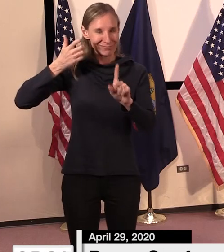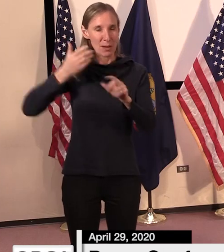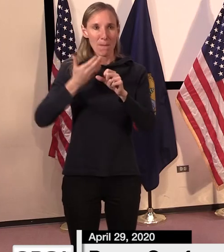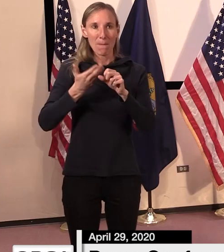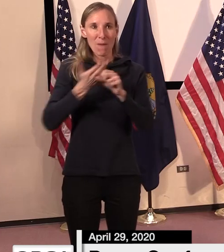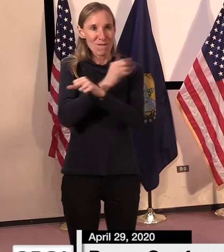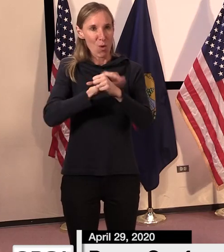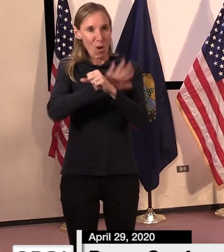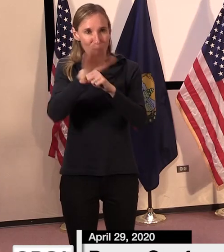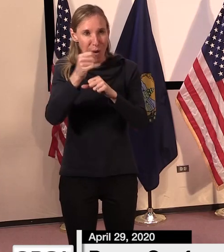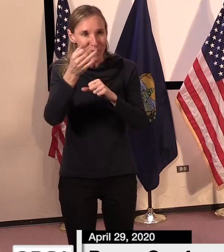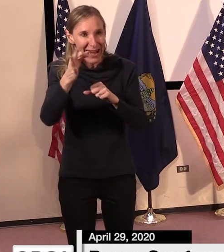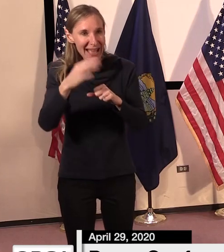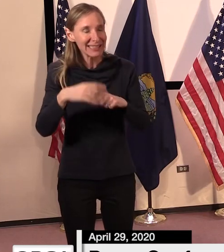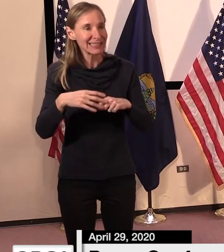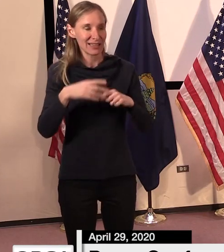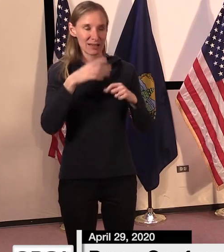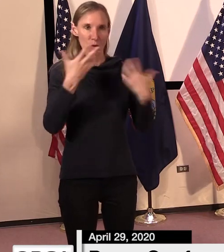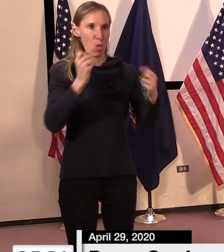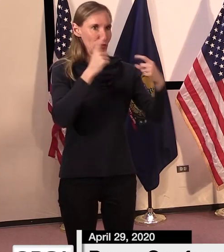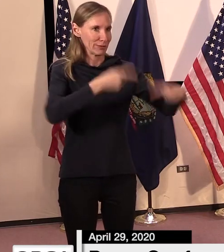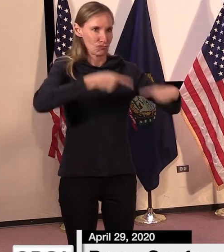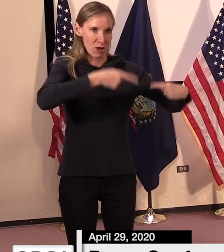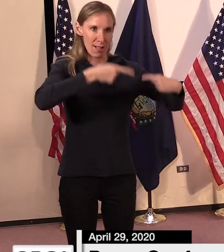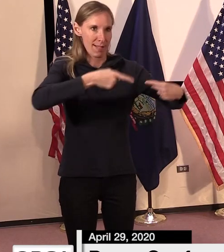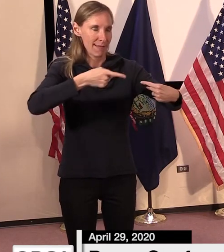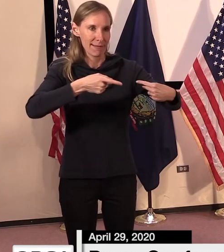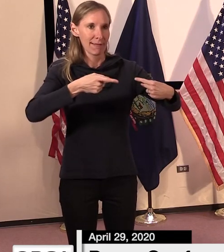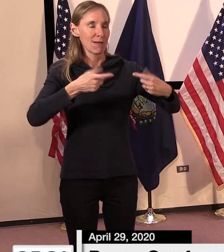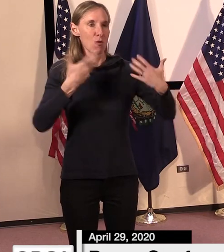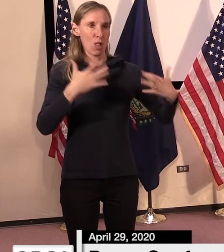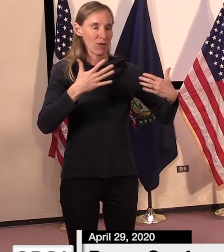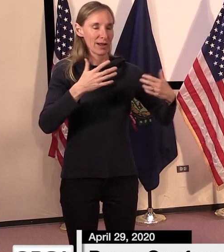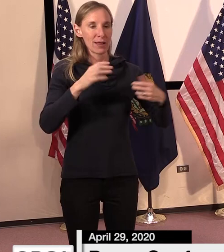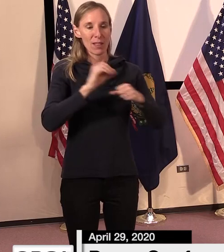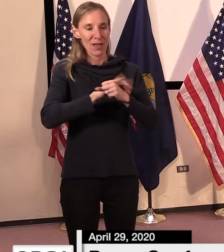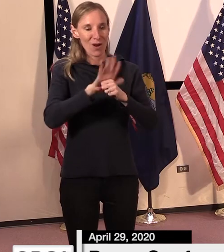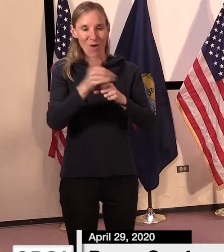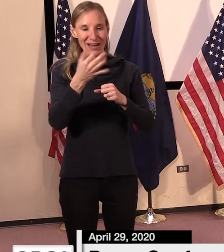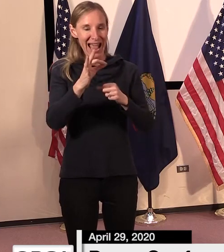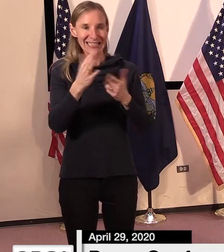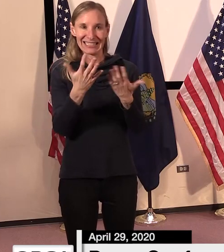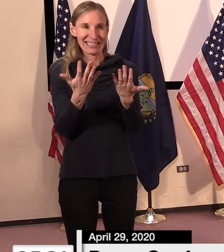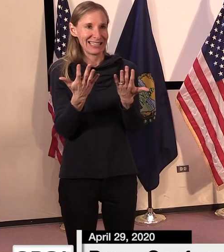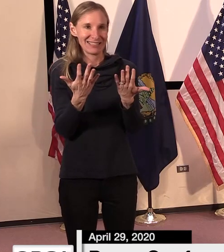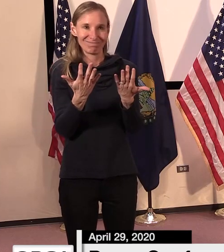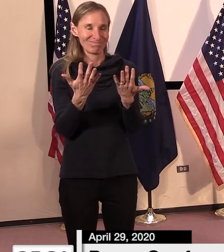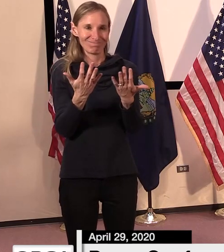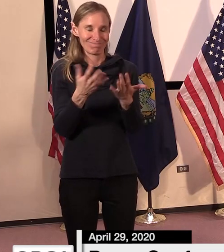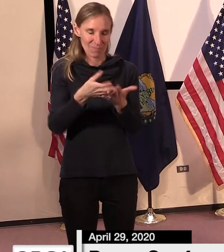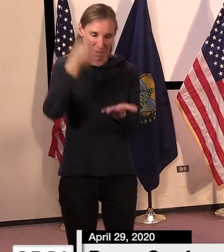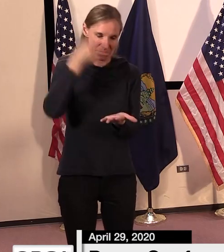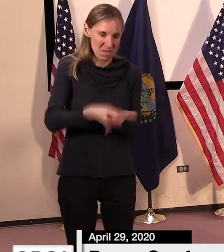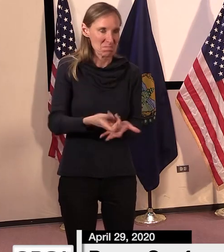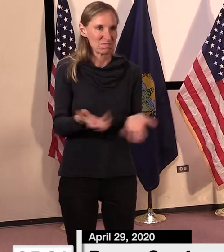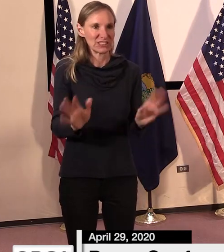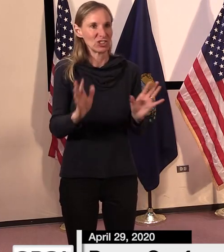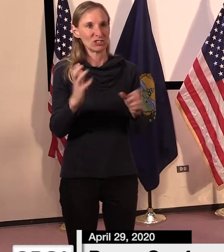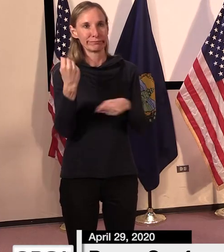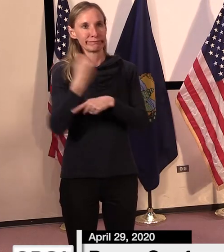This was pre-COVID-19. Where they were struggling, and COVID-19, unfortunately, was the straw that broke the camel's back, so to